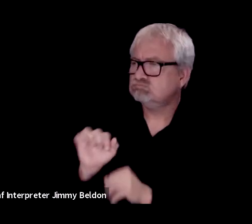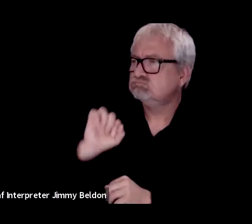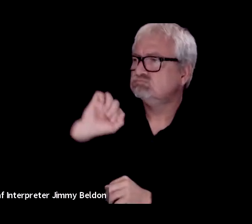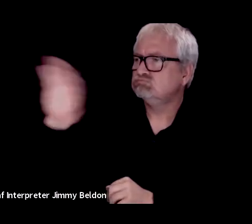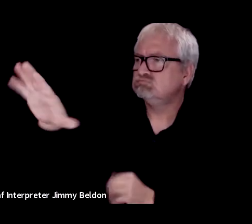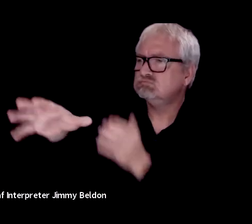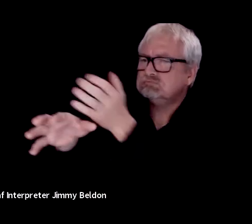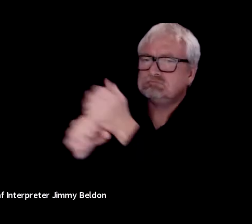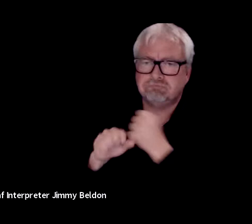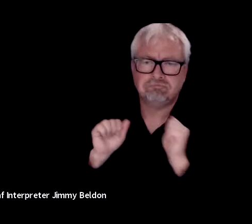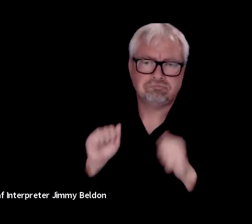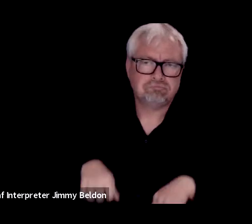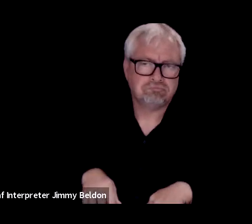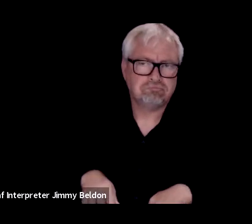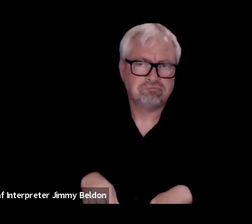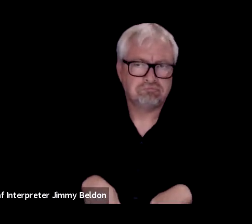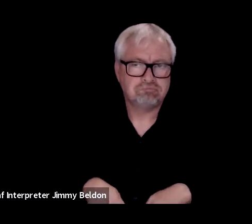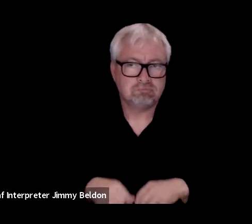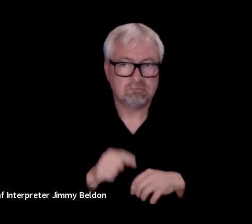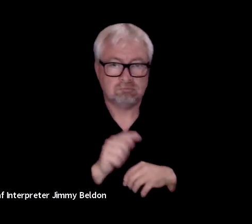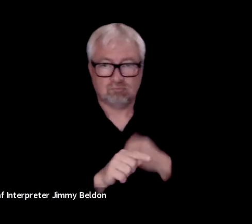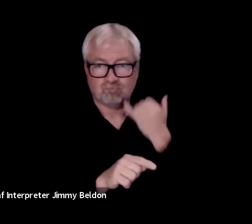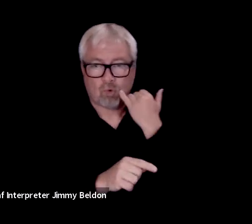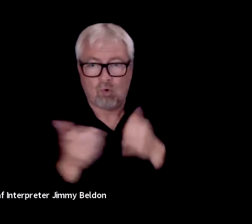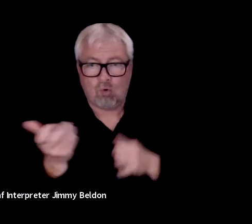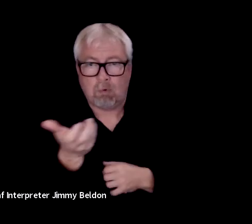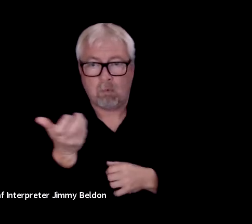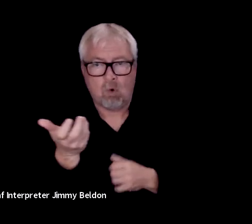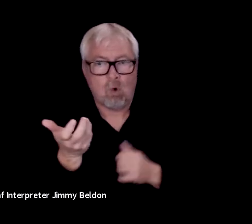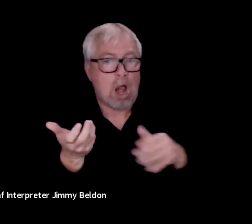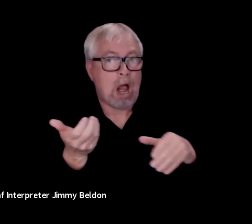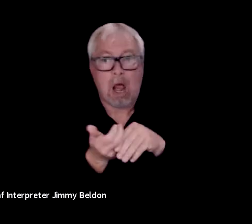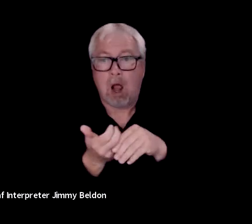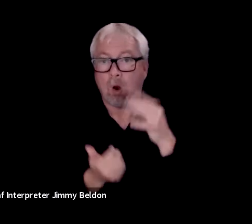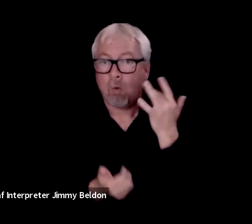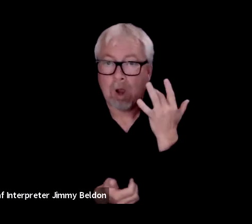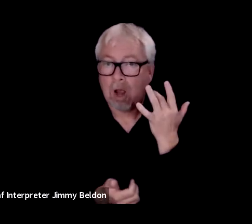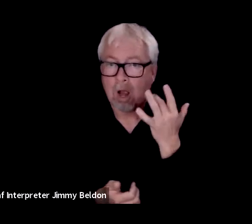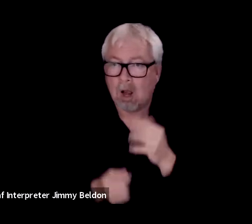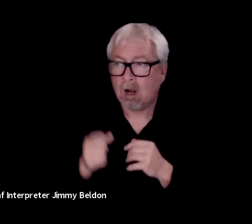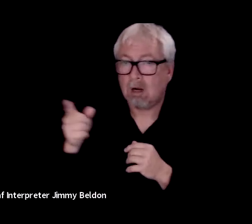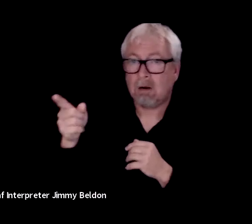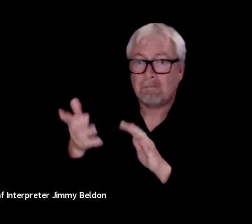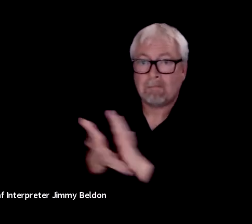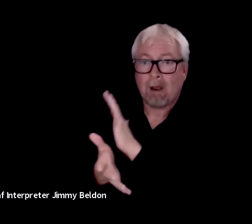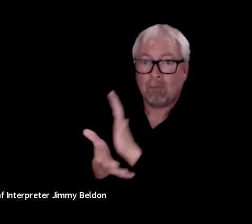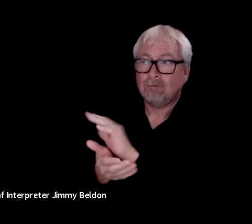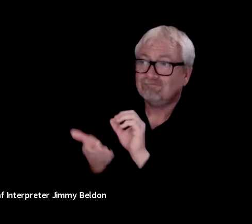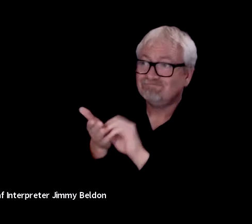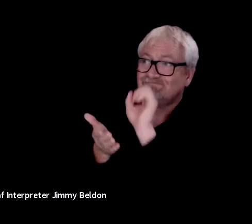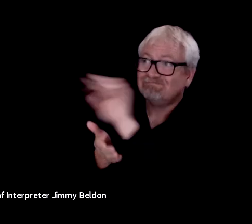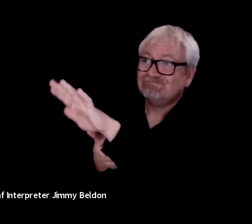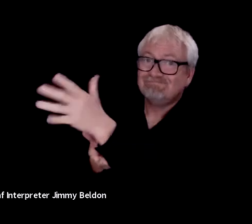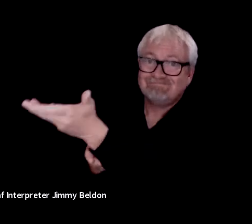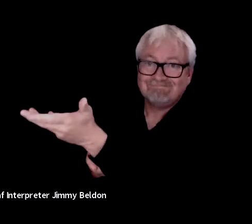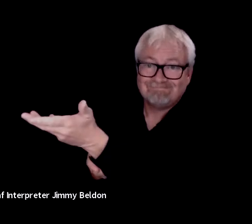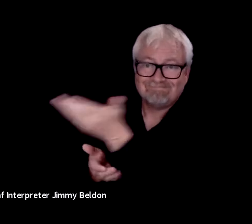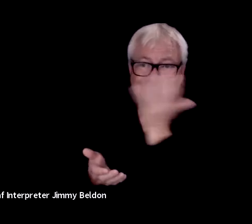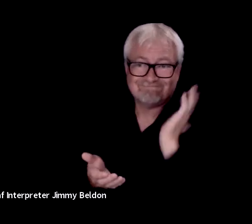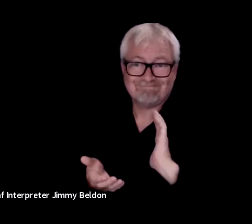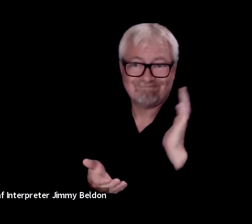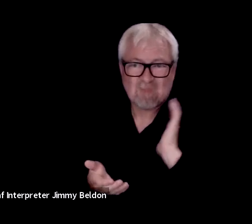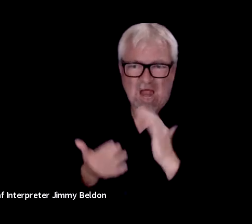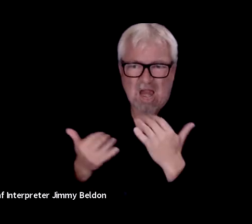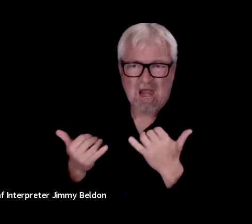requests have definitely swamped that system. So far this year, the MDH has received more than